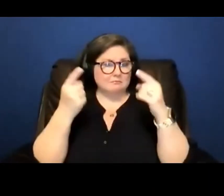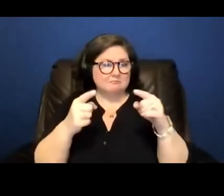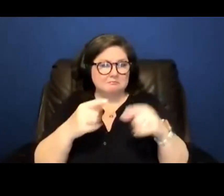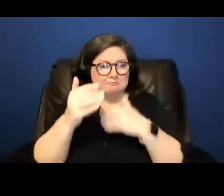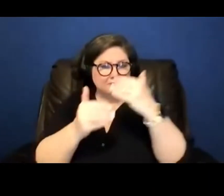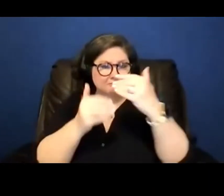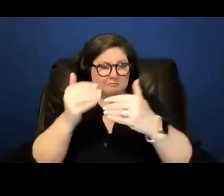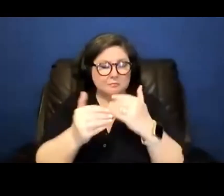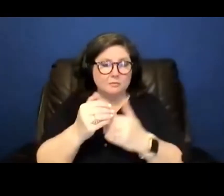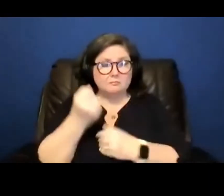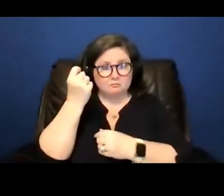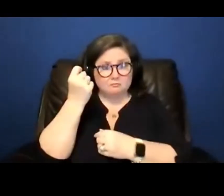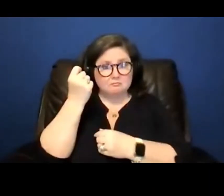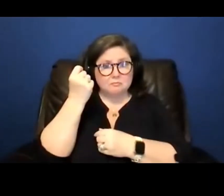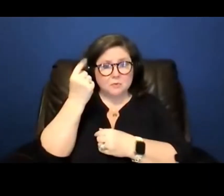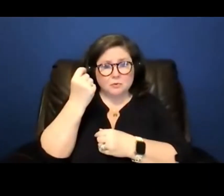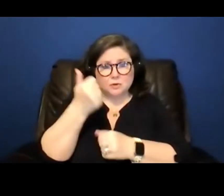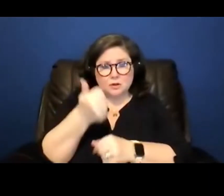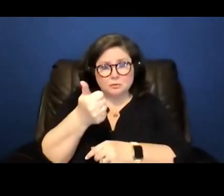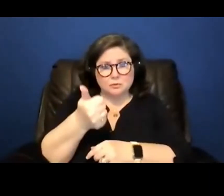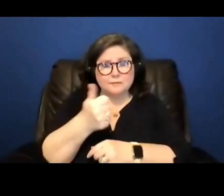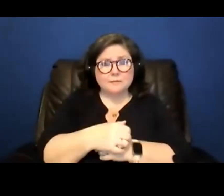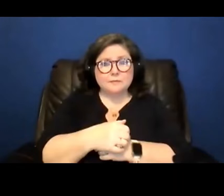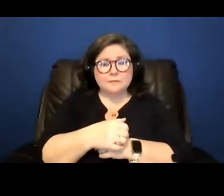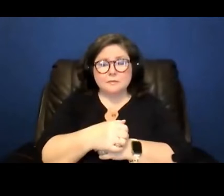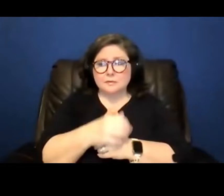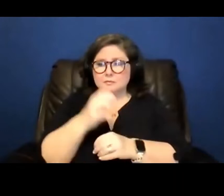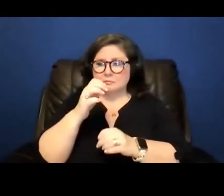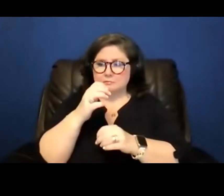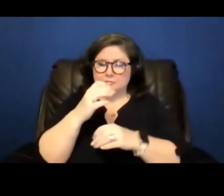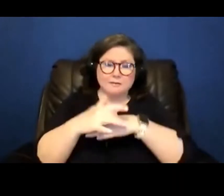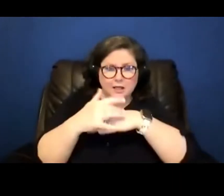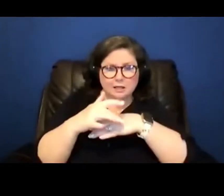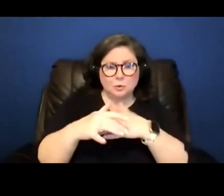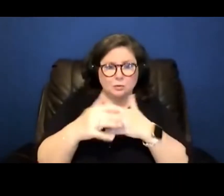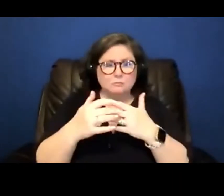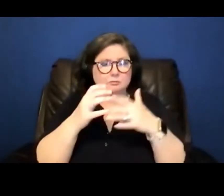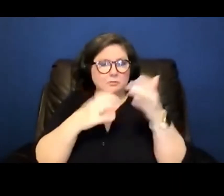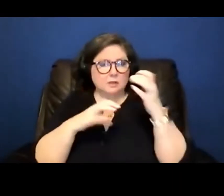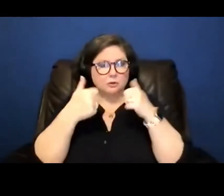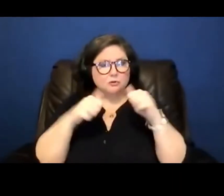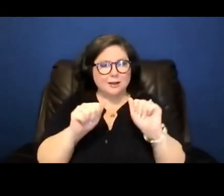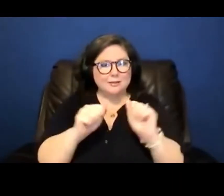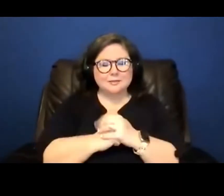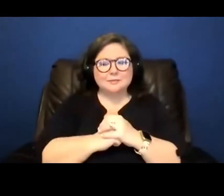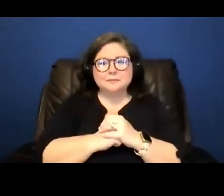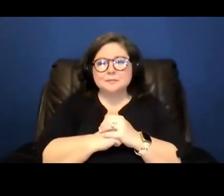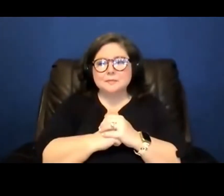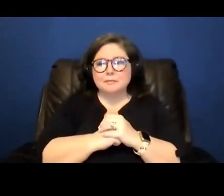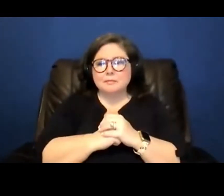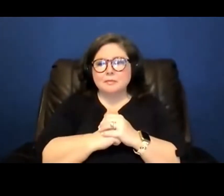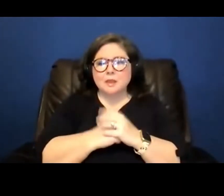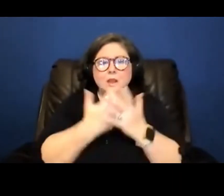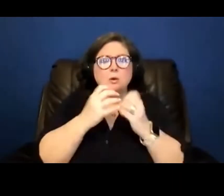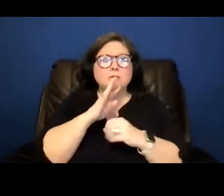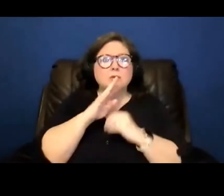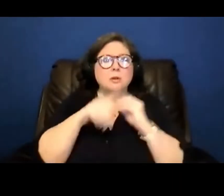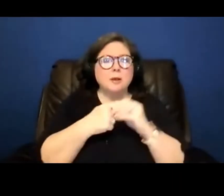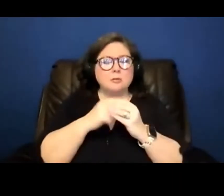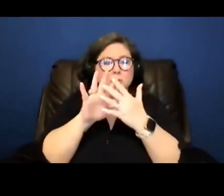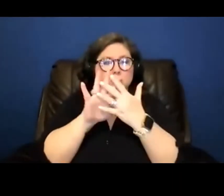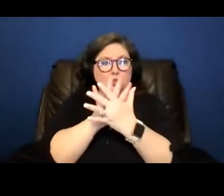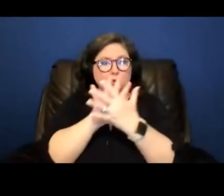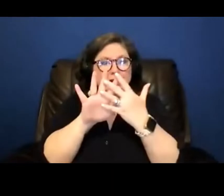understand what clinical trial are available. So I want to talk about screening trials.